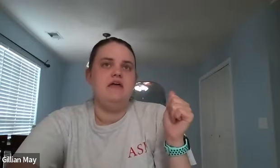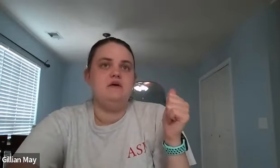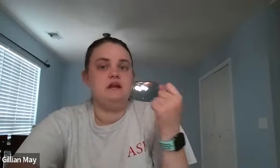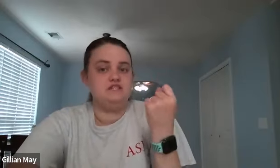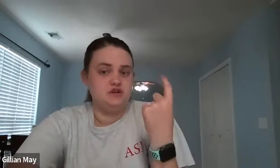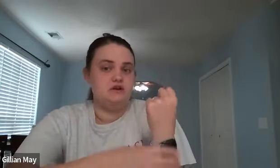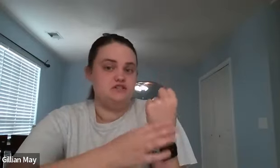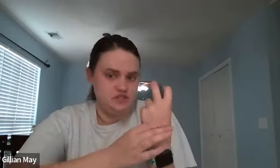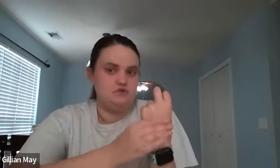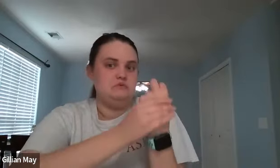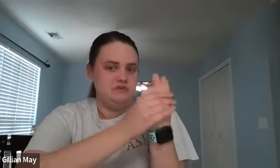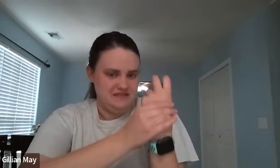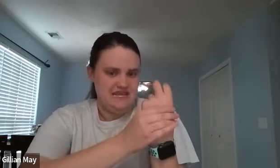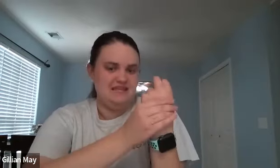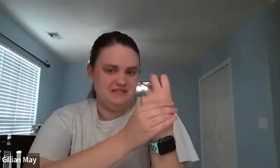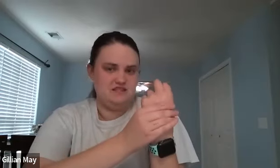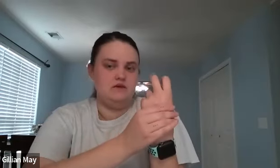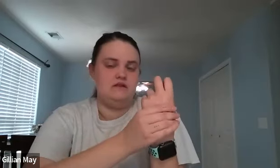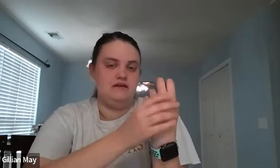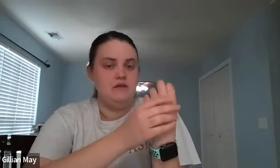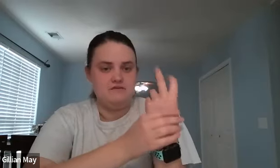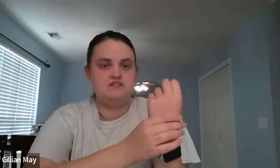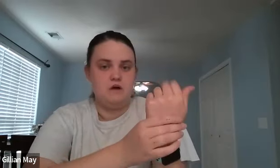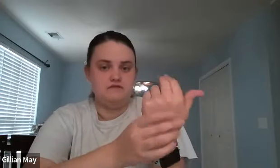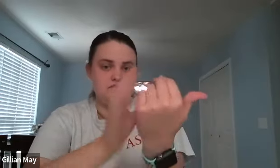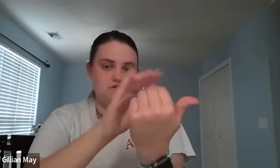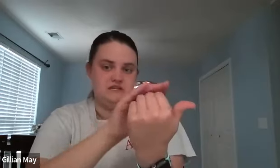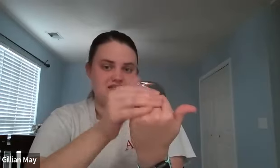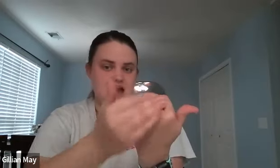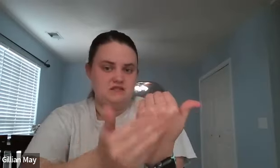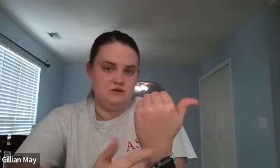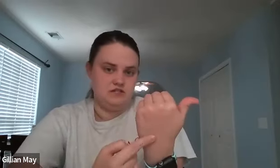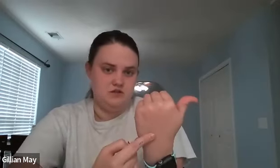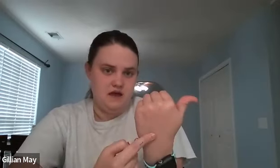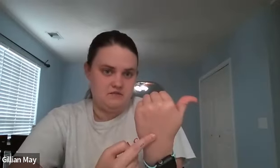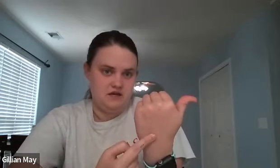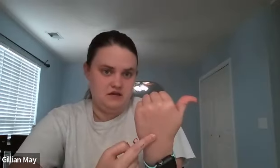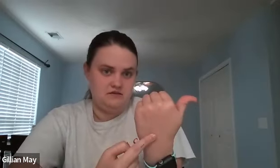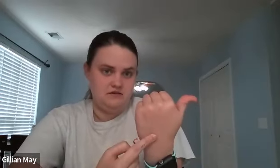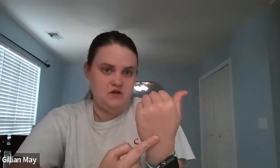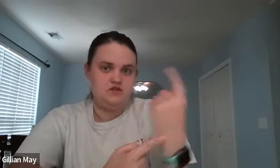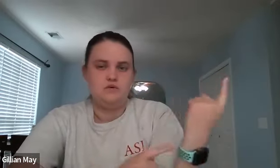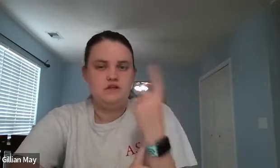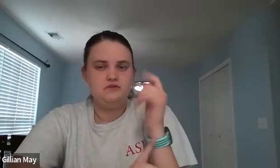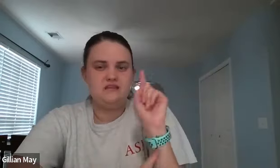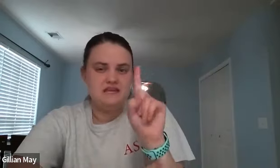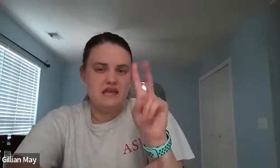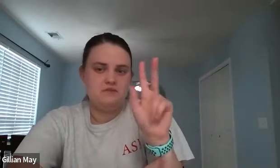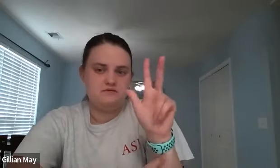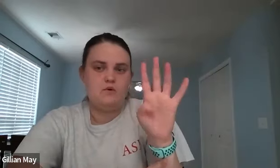then when I start to do the 10s, the like 11s, 12s, and 13s, that's when I show the back of my hand. So 1 through 10 can be